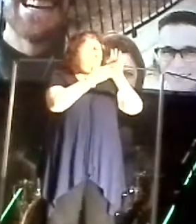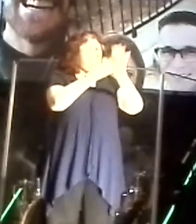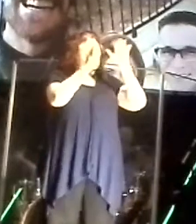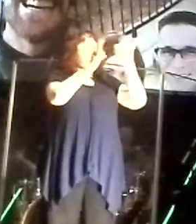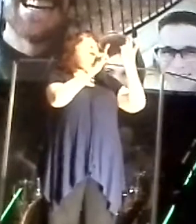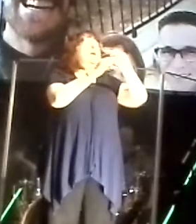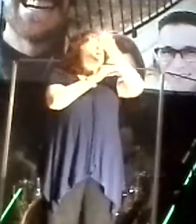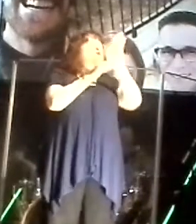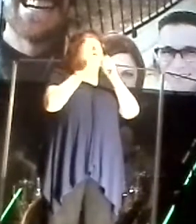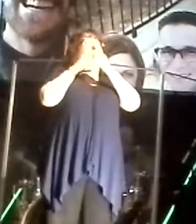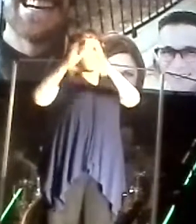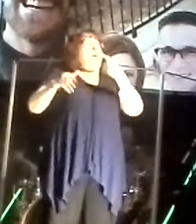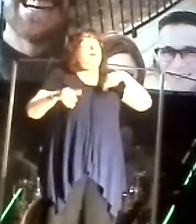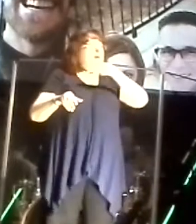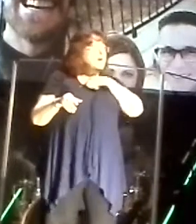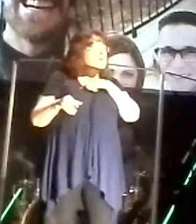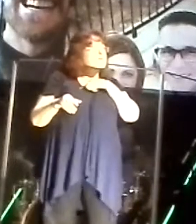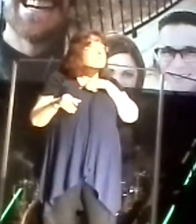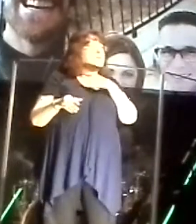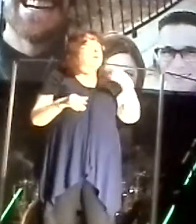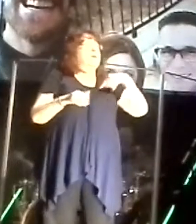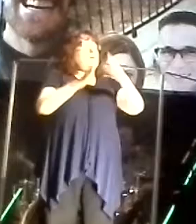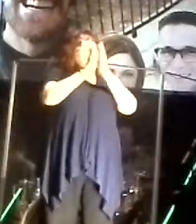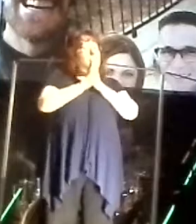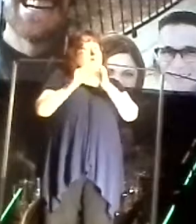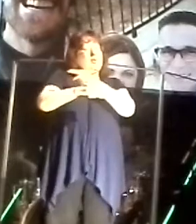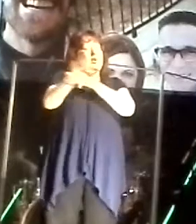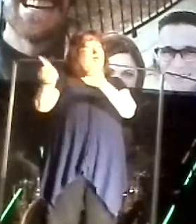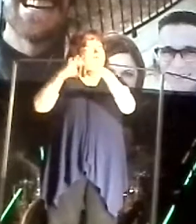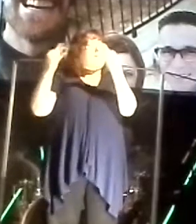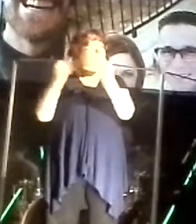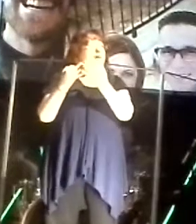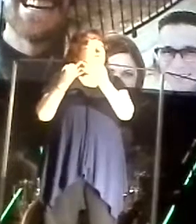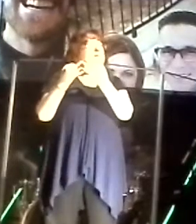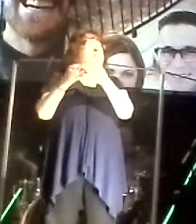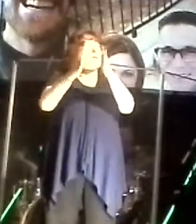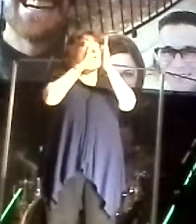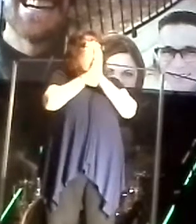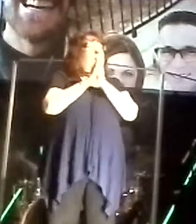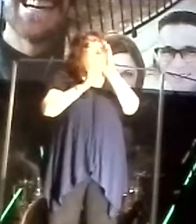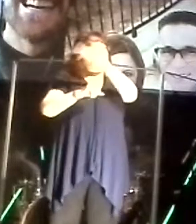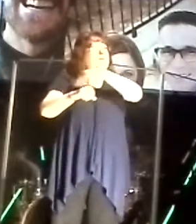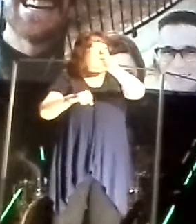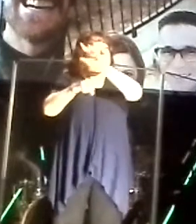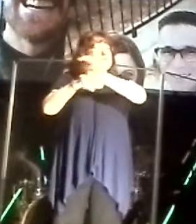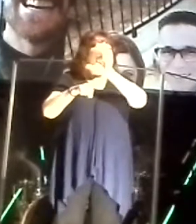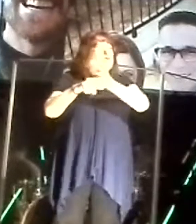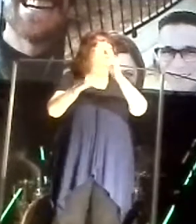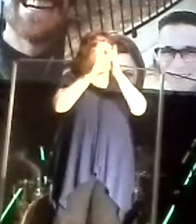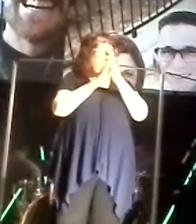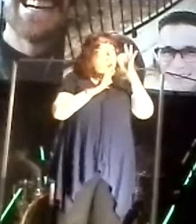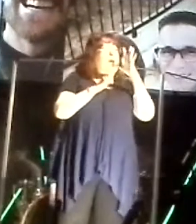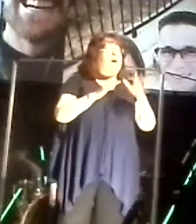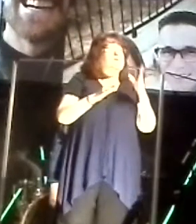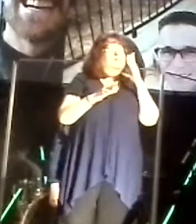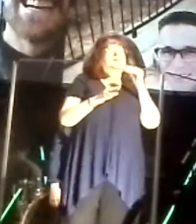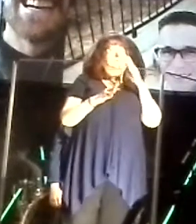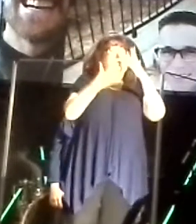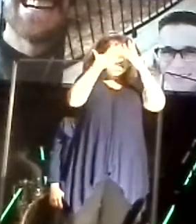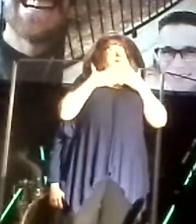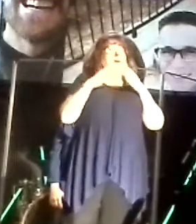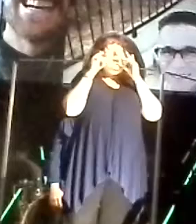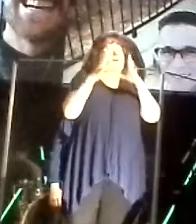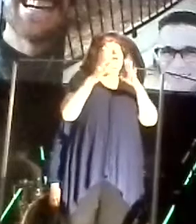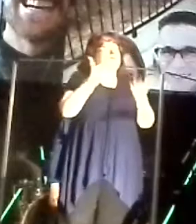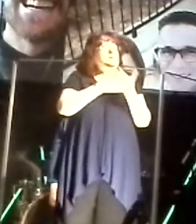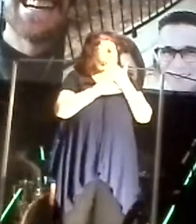You have never left us. And God, so we pray for the families. And we pray for those churches, we pray for those pastors that have experienced